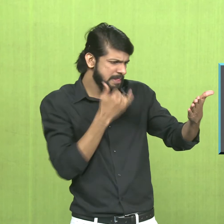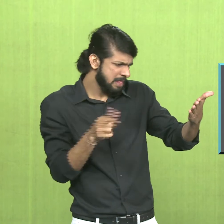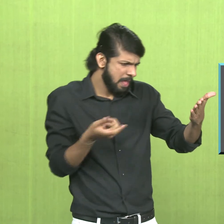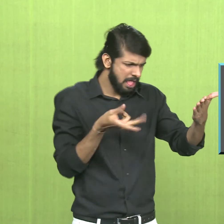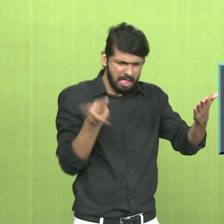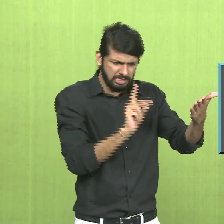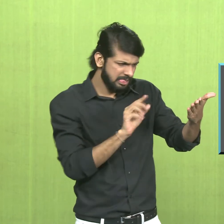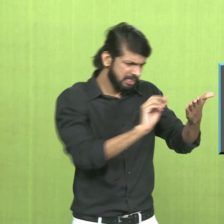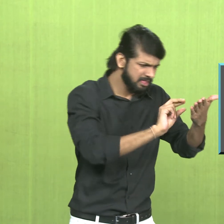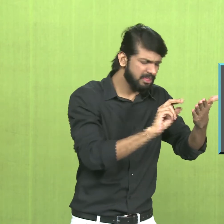erased.